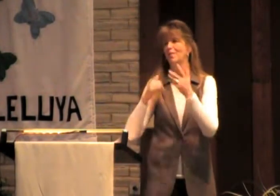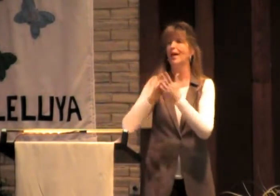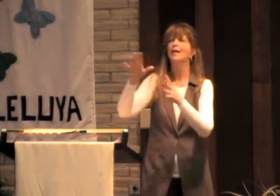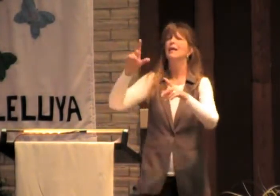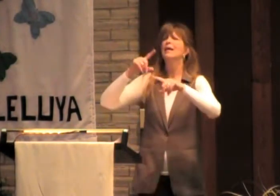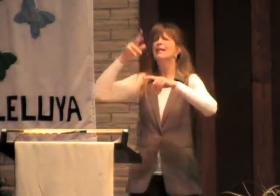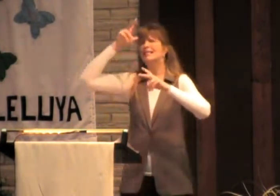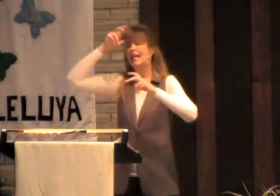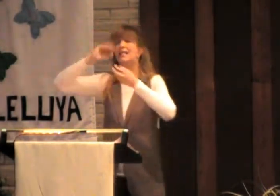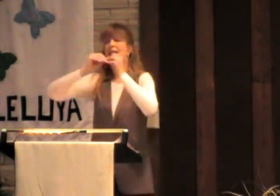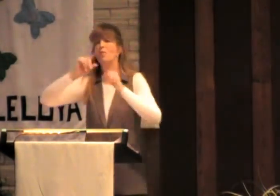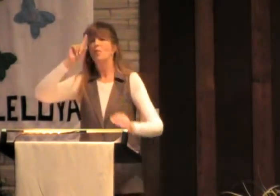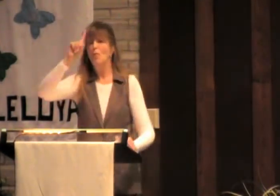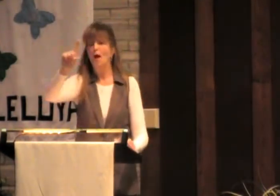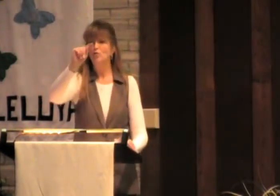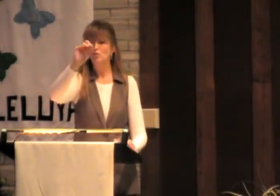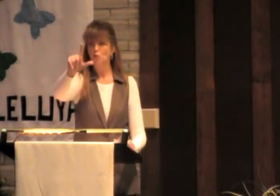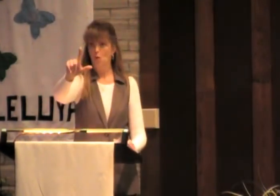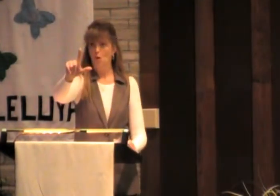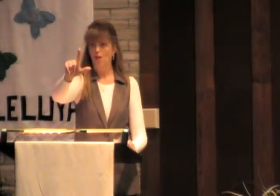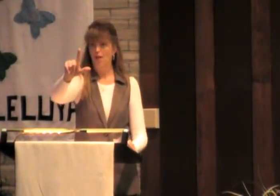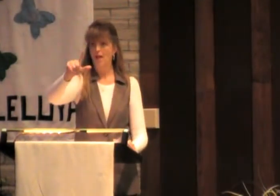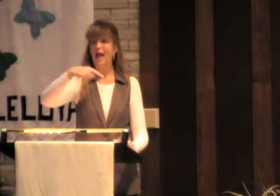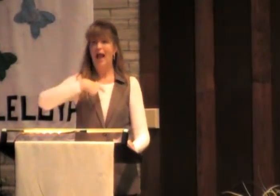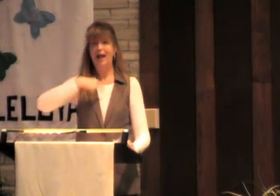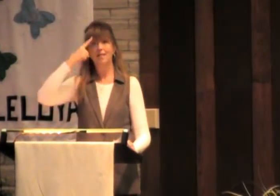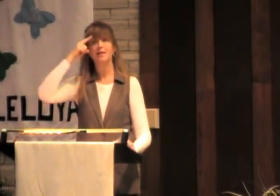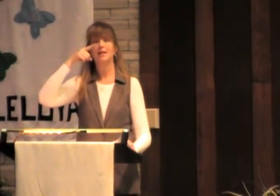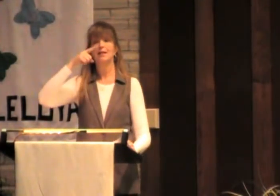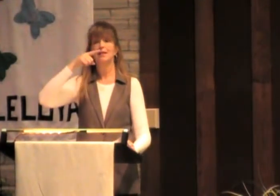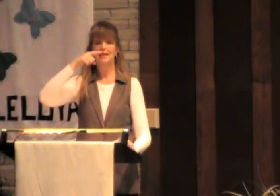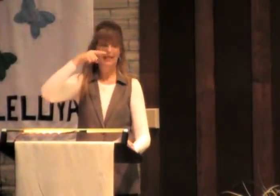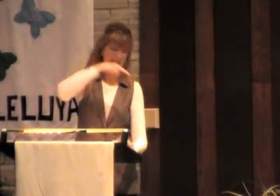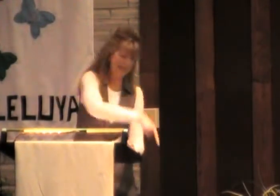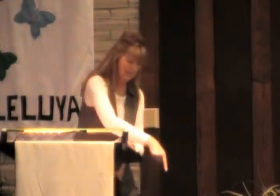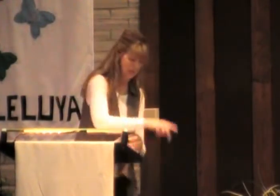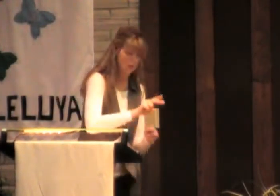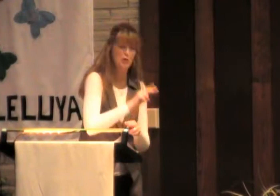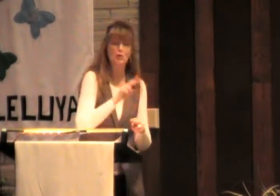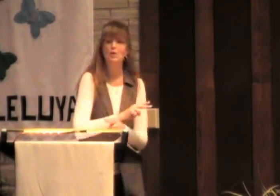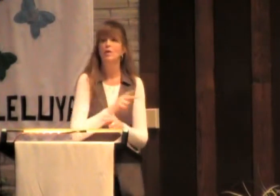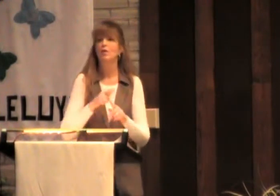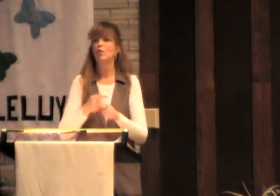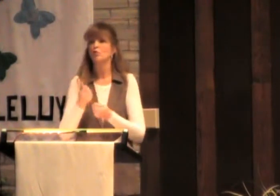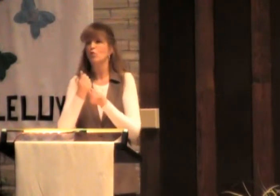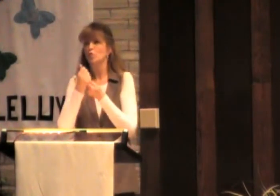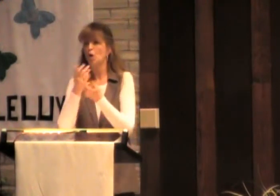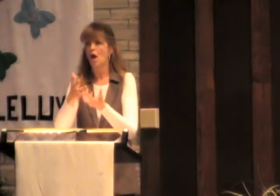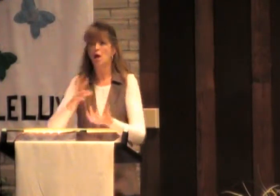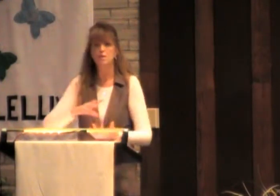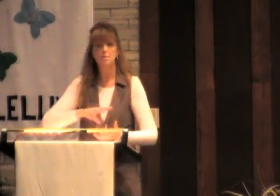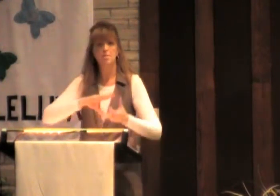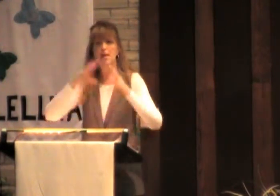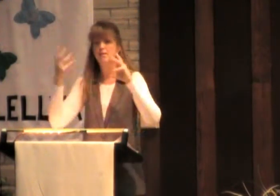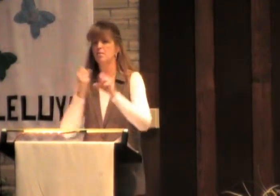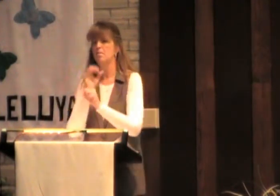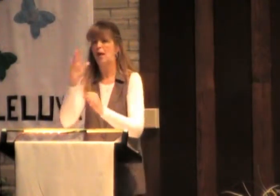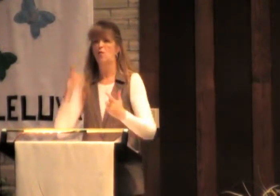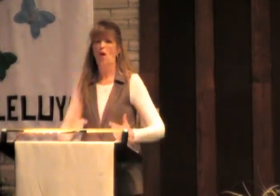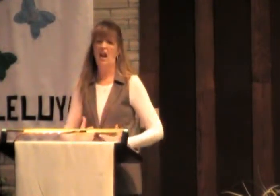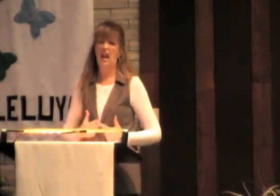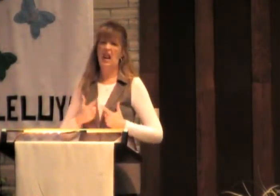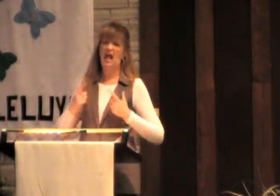Period. I mean, Satan's number one tool, I think, that he uses to